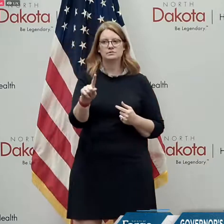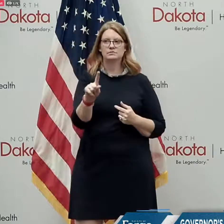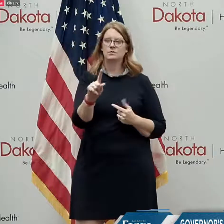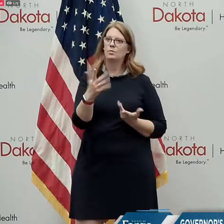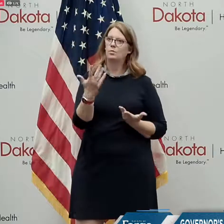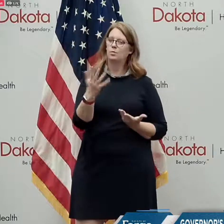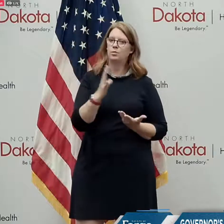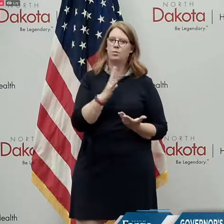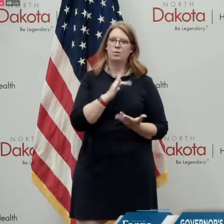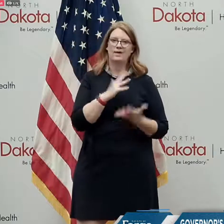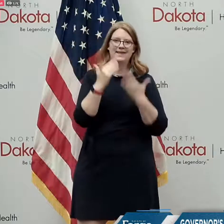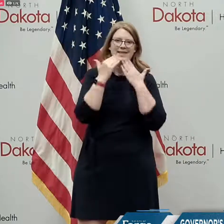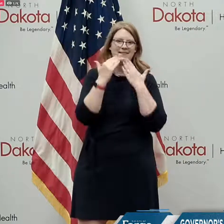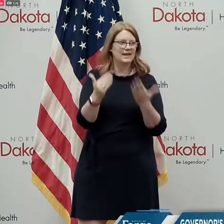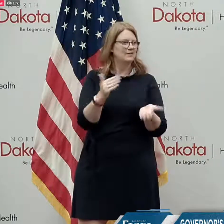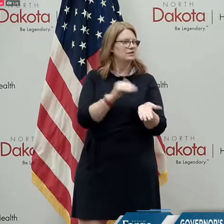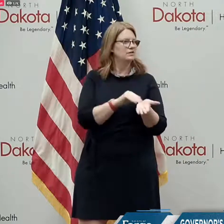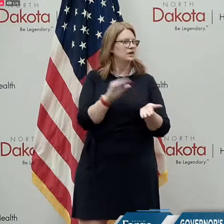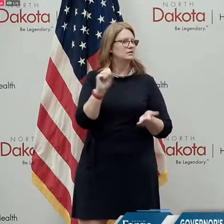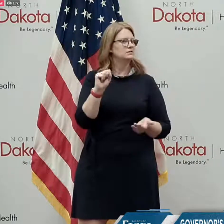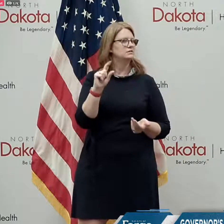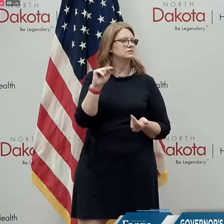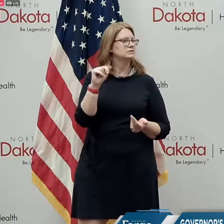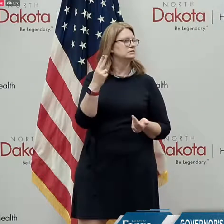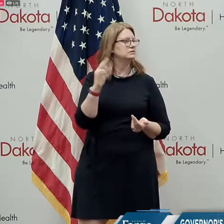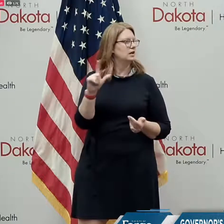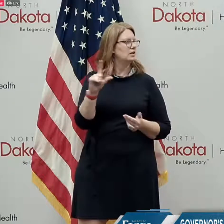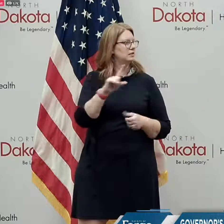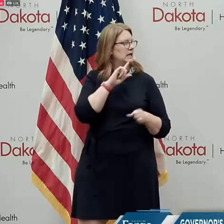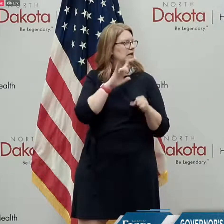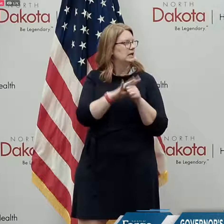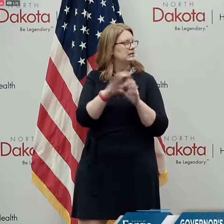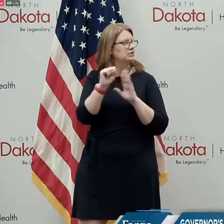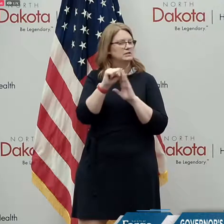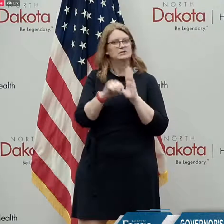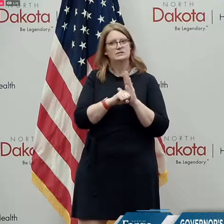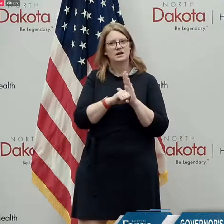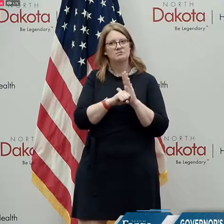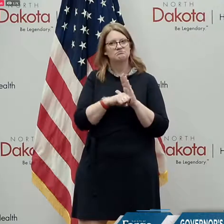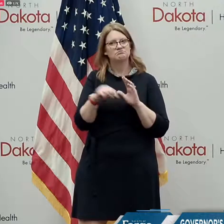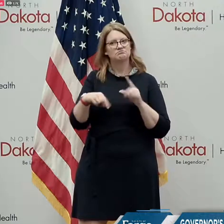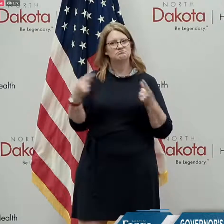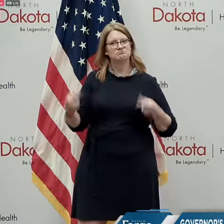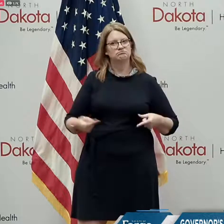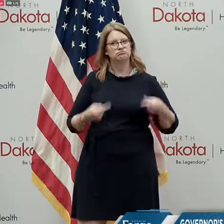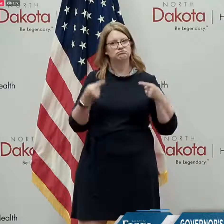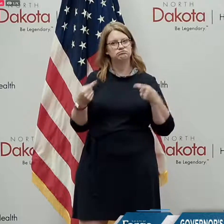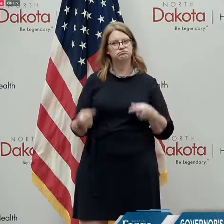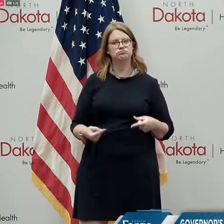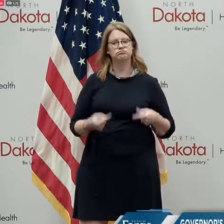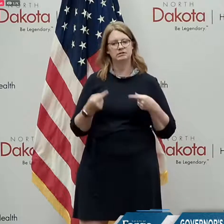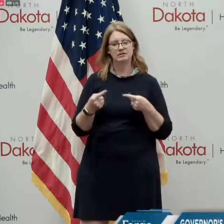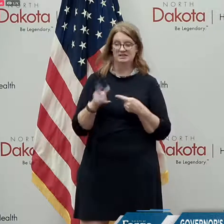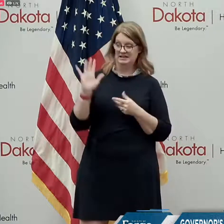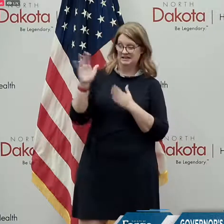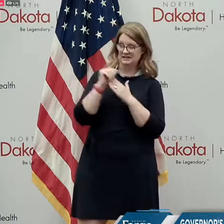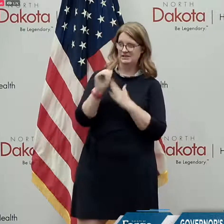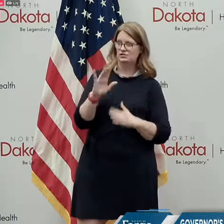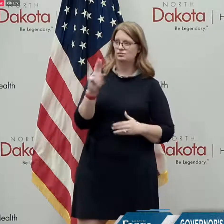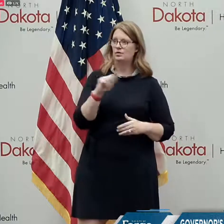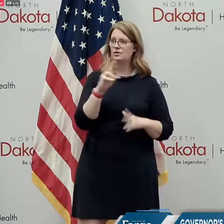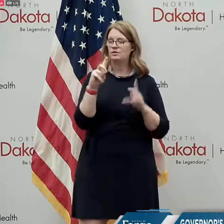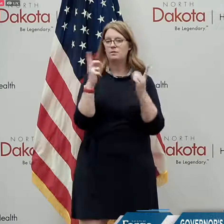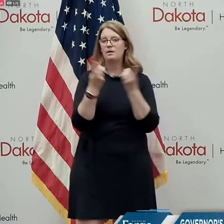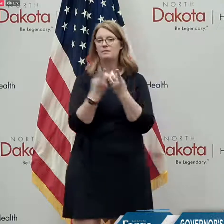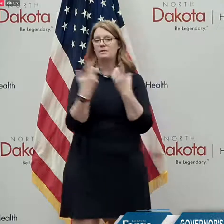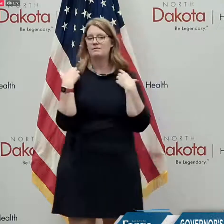grateful for Dr. Stahl's dedication and service to the state during this incredibly challenging time. And under his leadership, the North Dakota Department